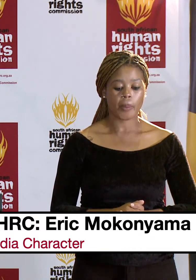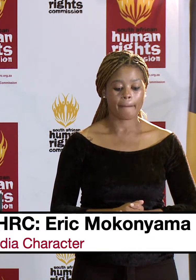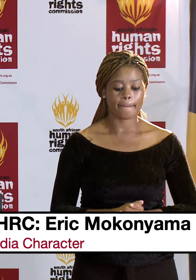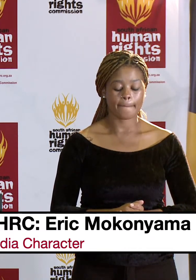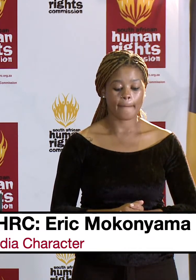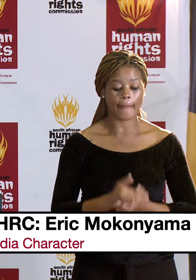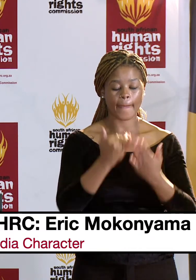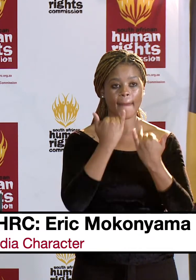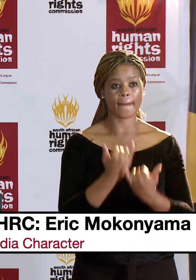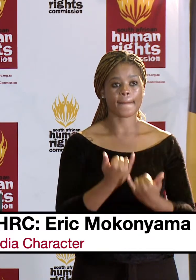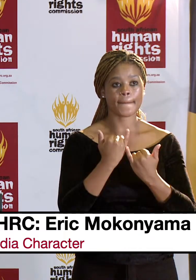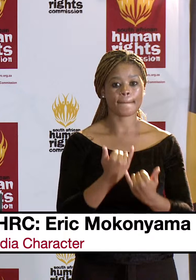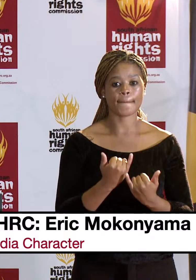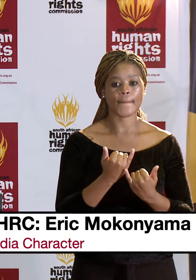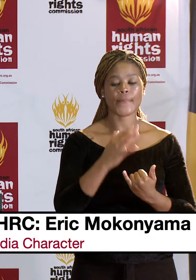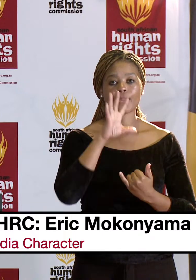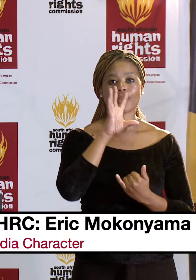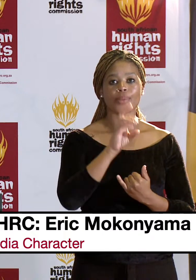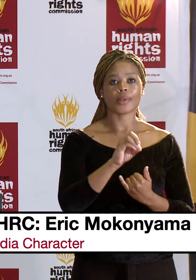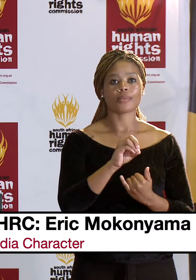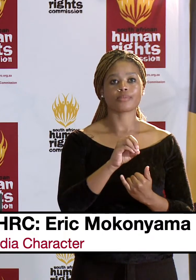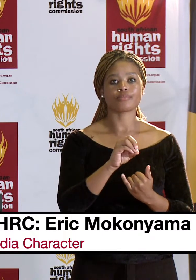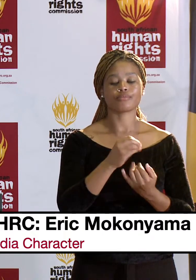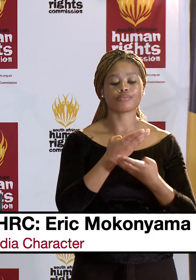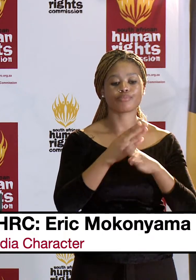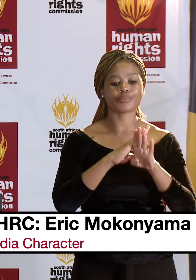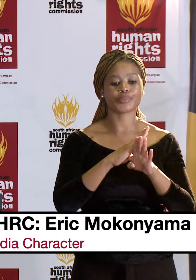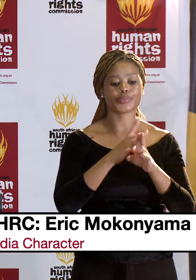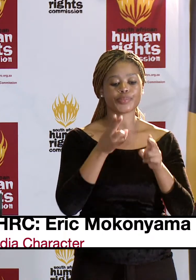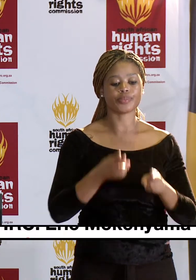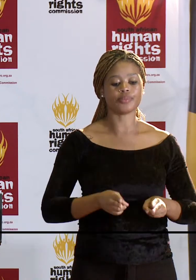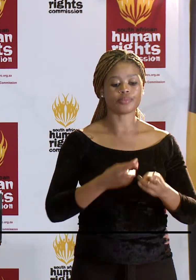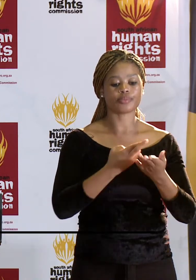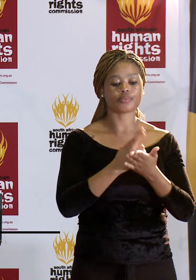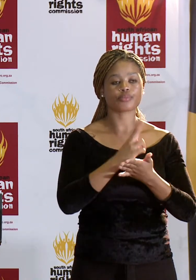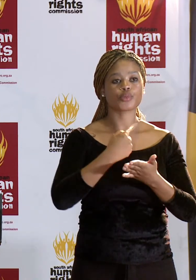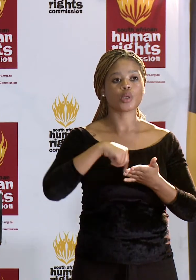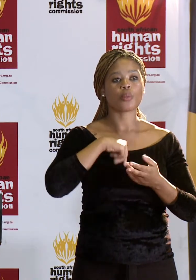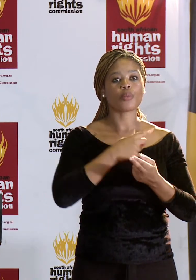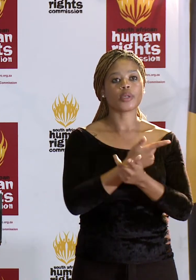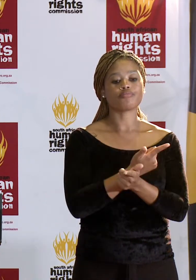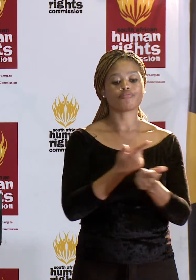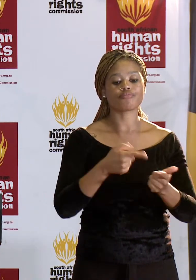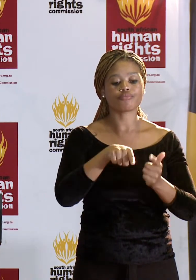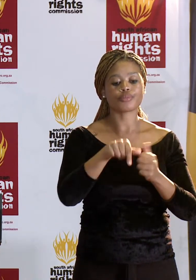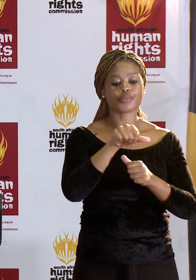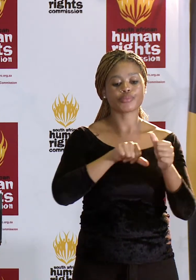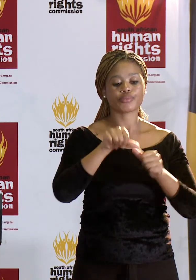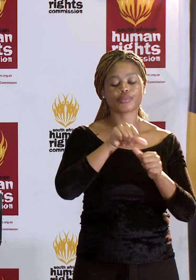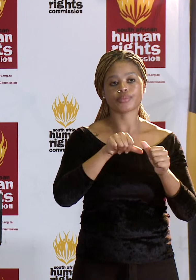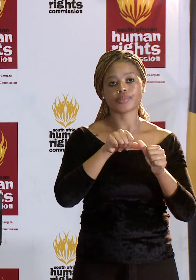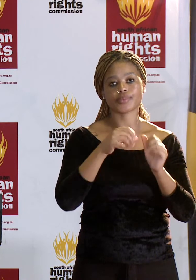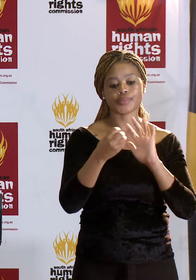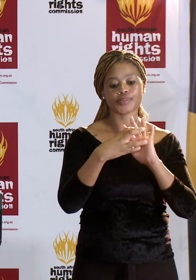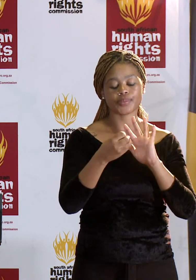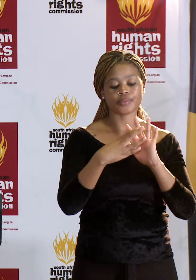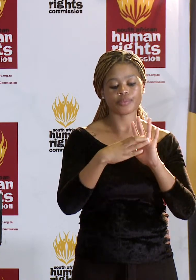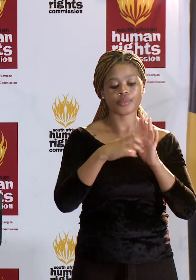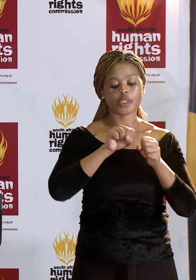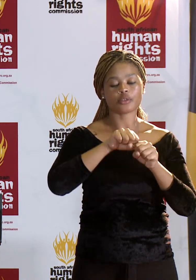marks a significant milestone in the protection of human rights as we launch this social media